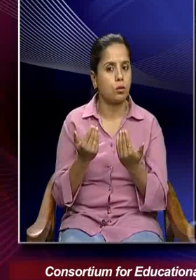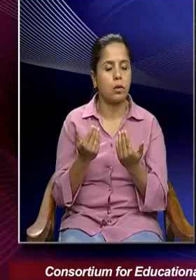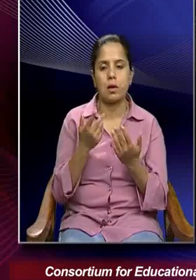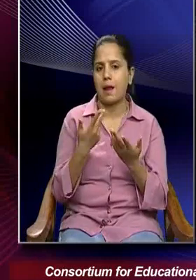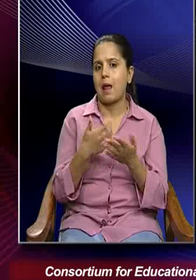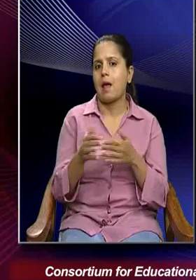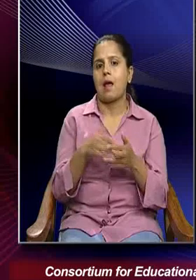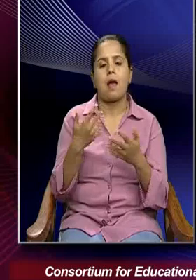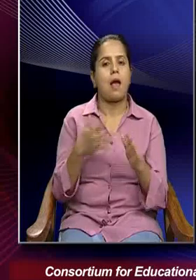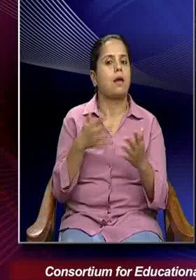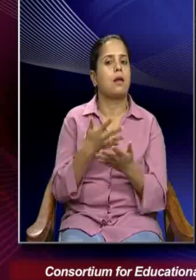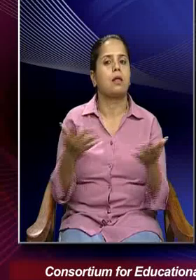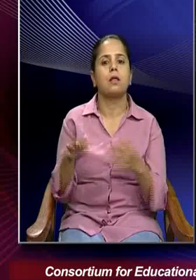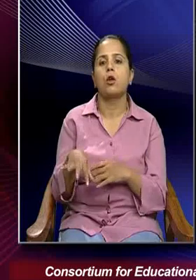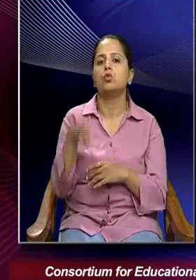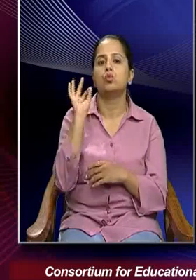whatever object is chosen.